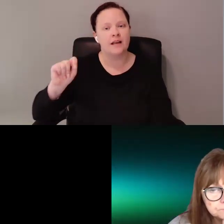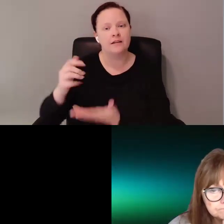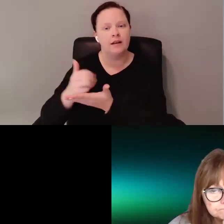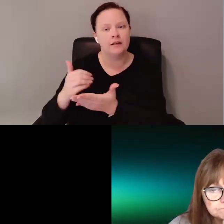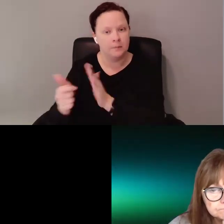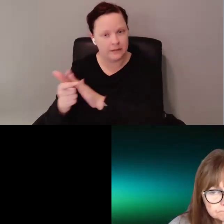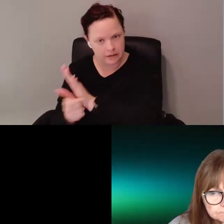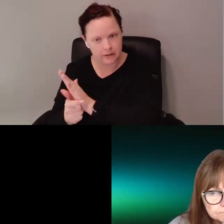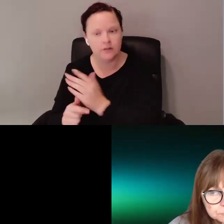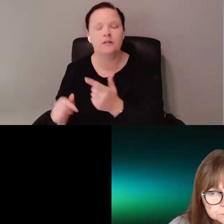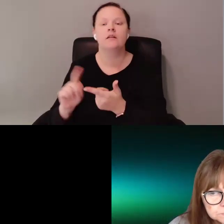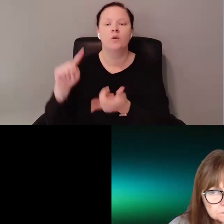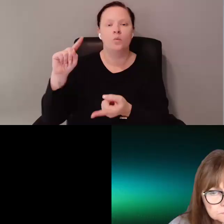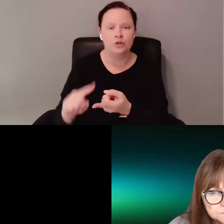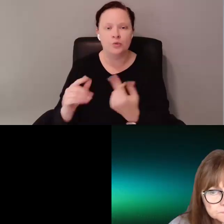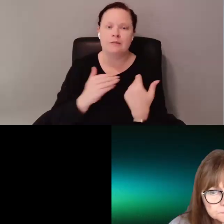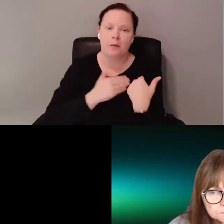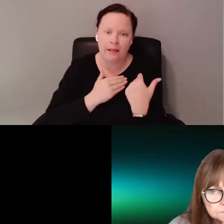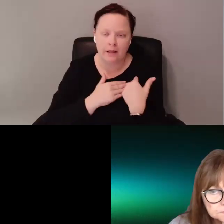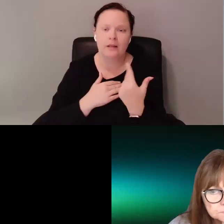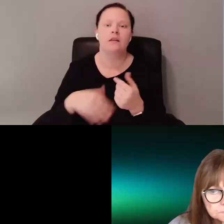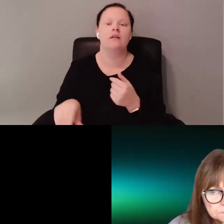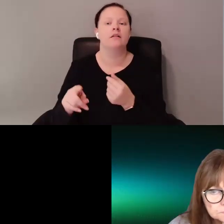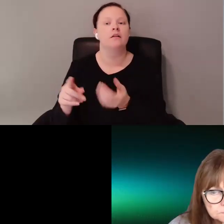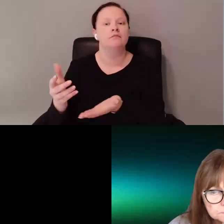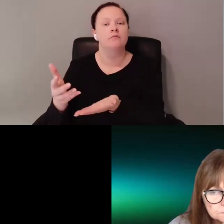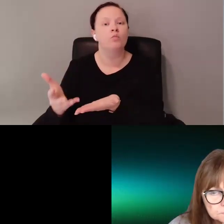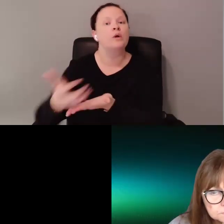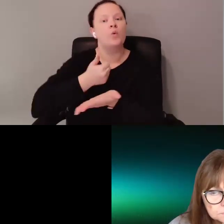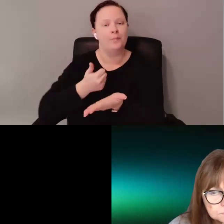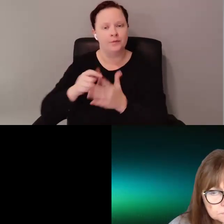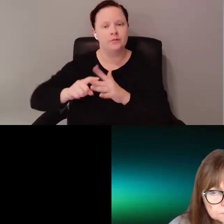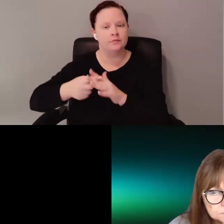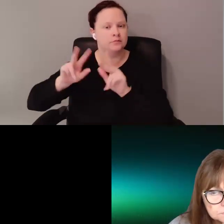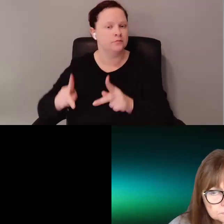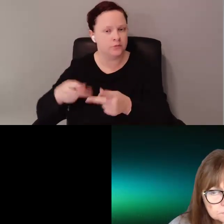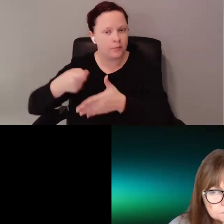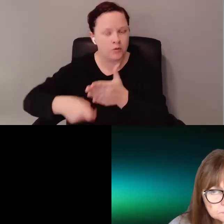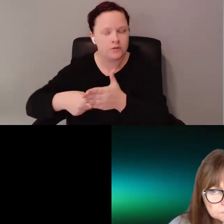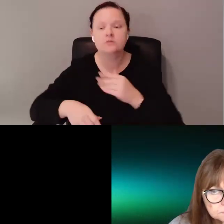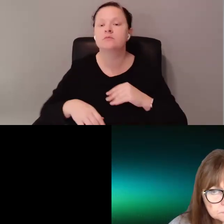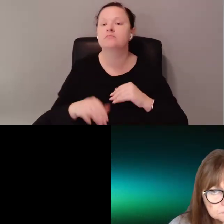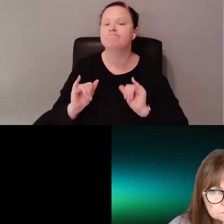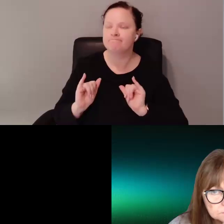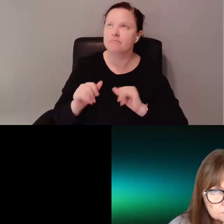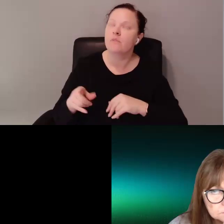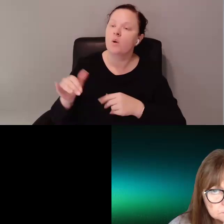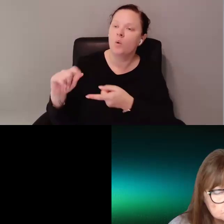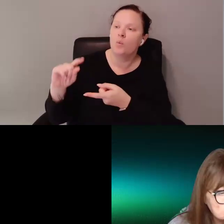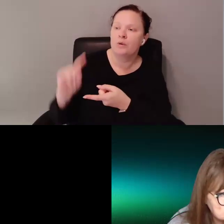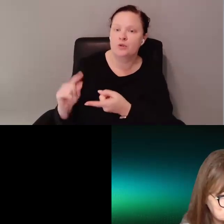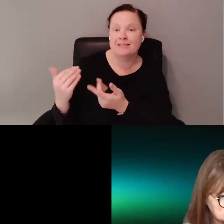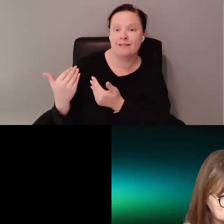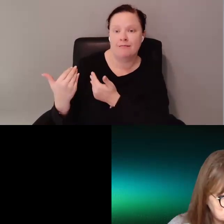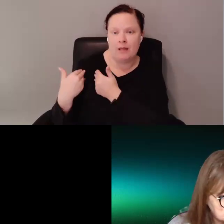startup costs, reducing liability. I feel that, well, reducing liability, I think